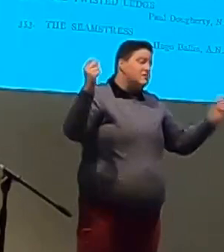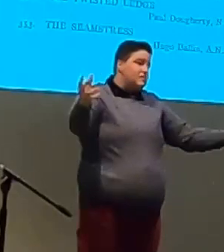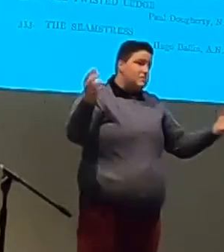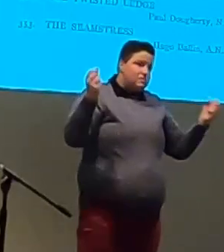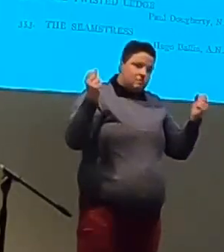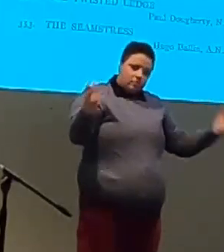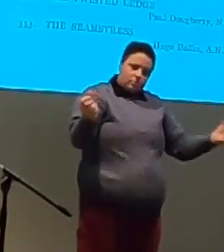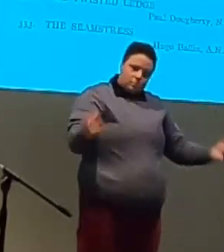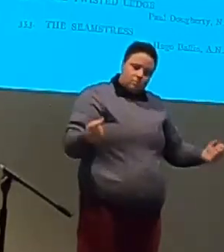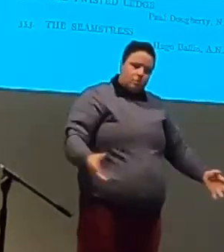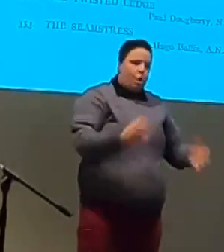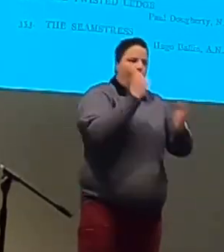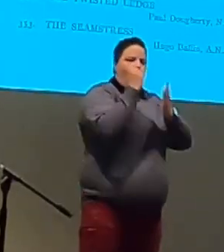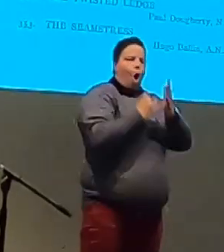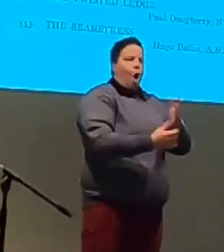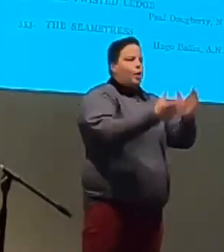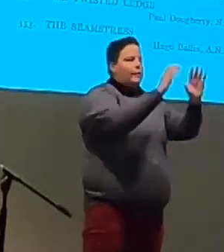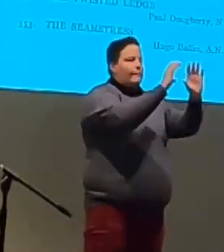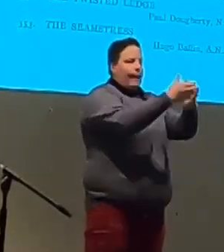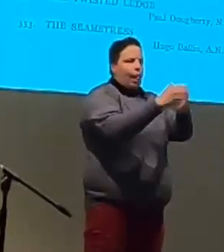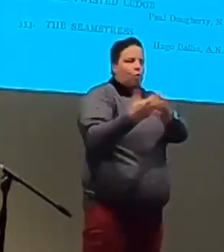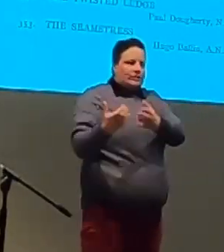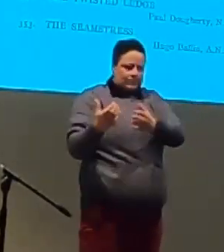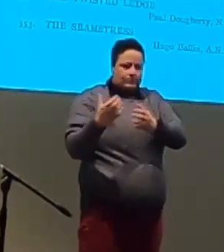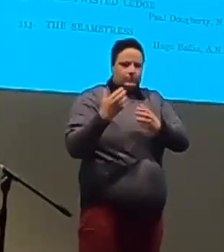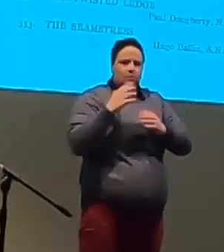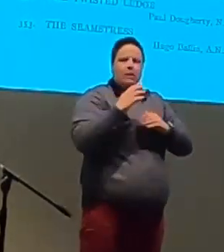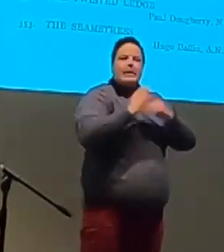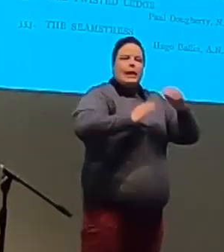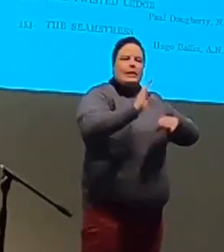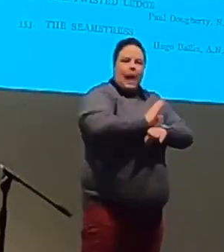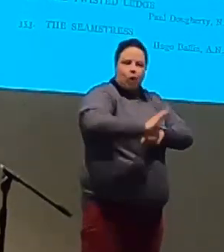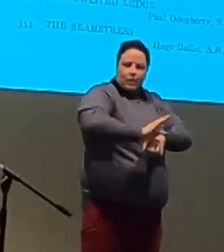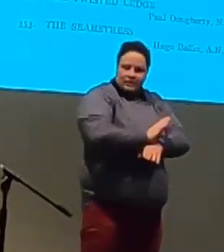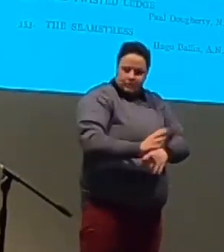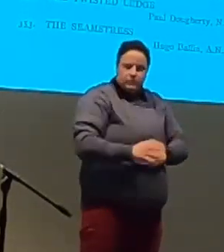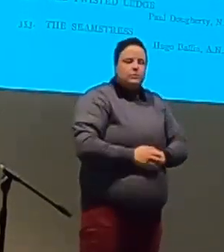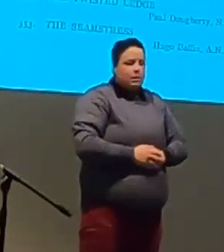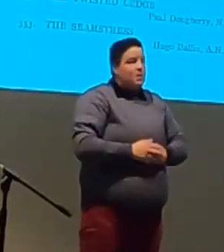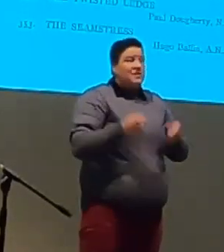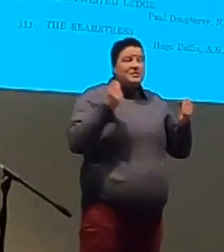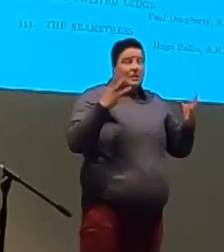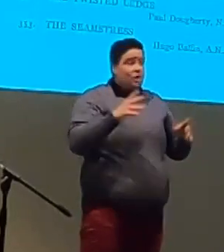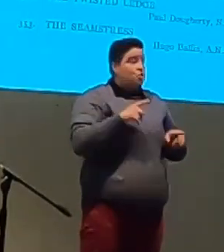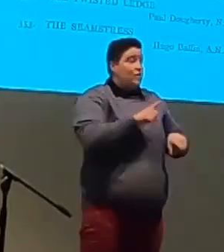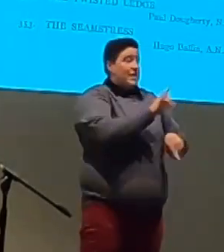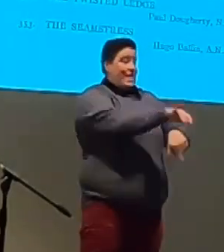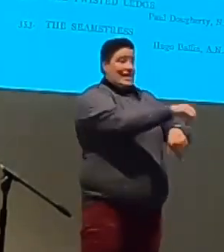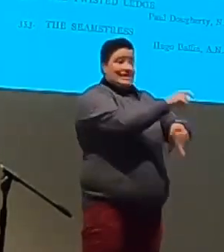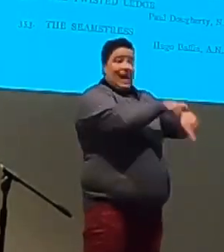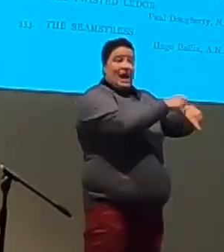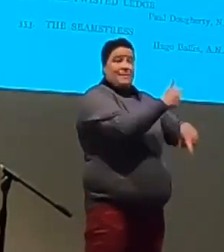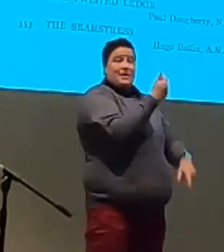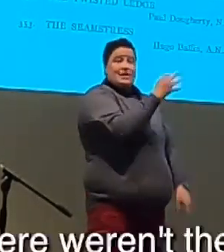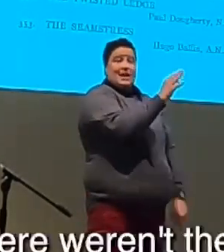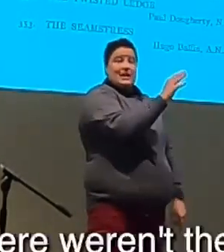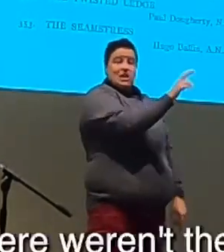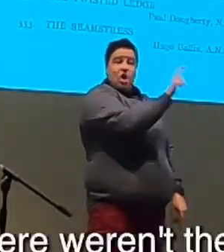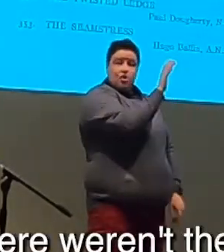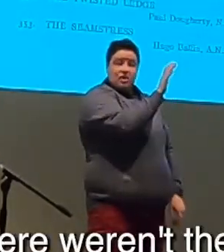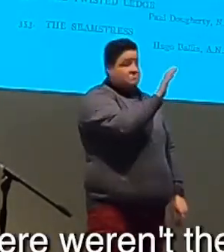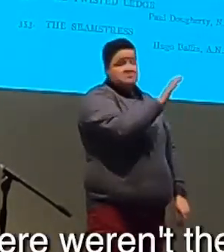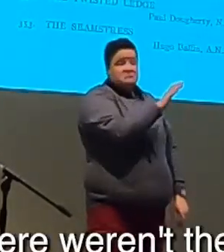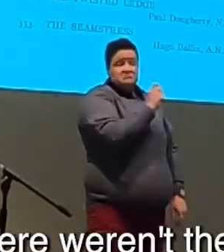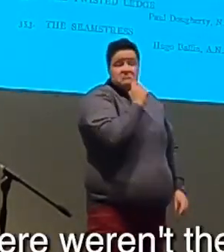of art galleries that show contemporary art, during this time, there was not that. So there